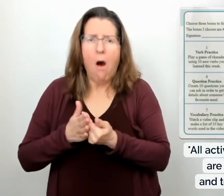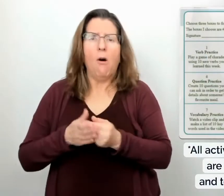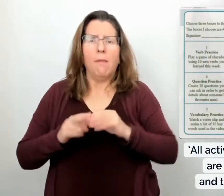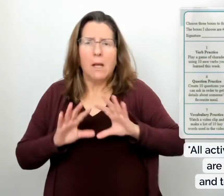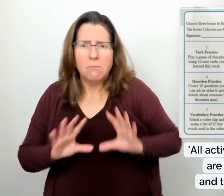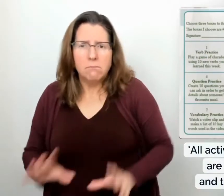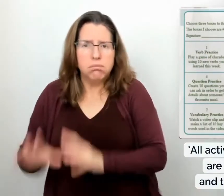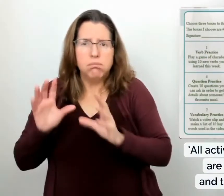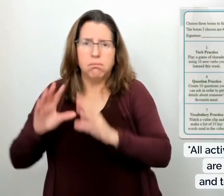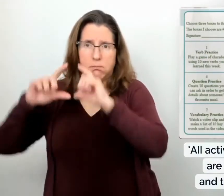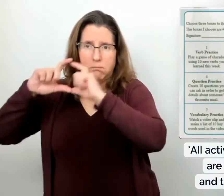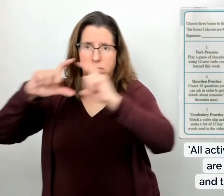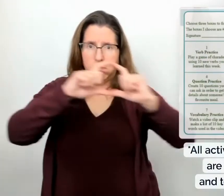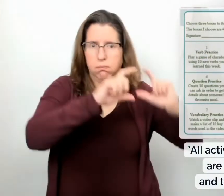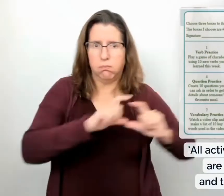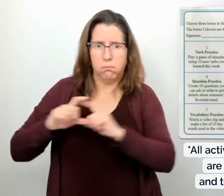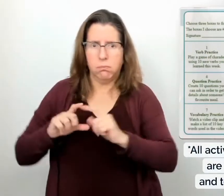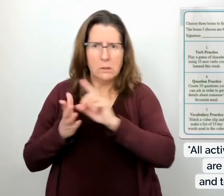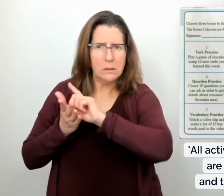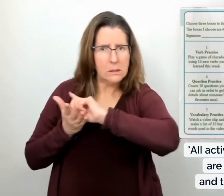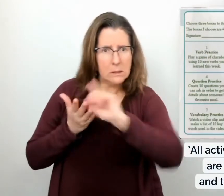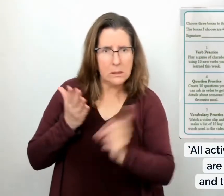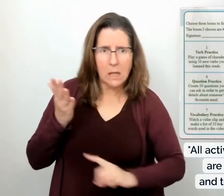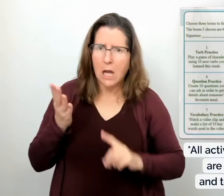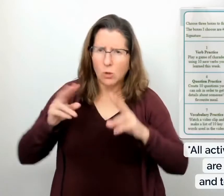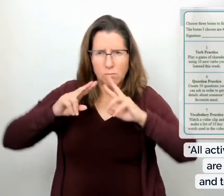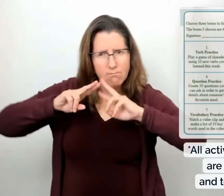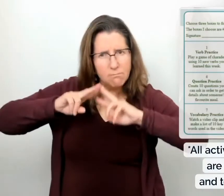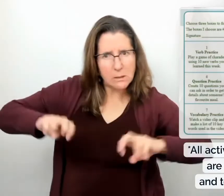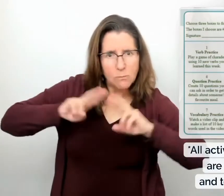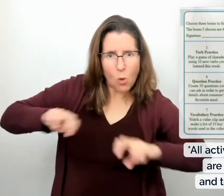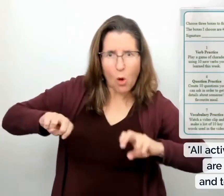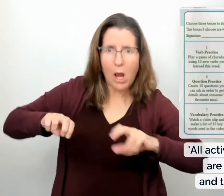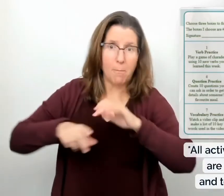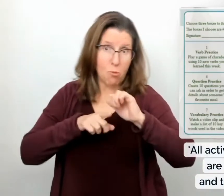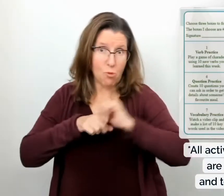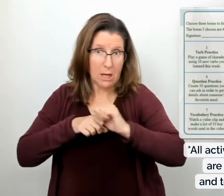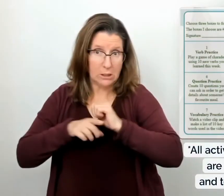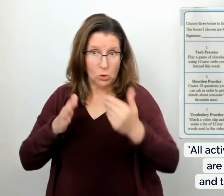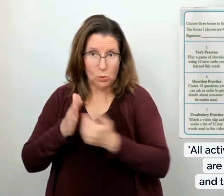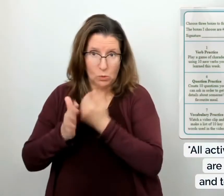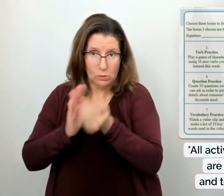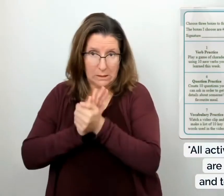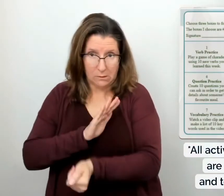In this choice board, food unit, all the activities are designed to explore and to practice new